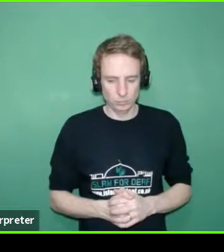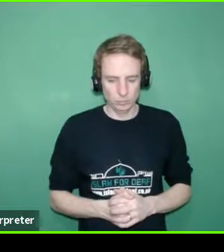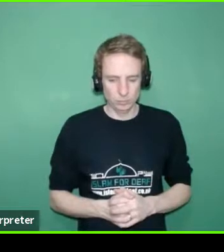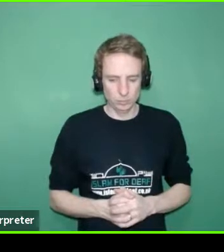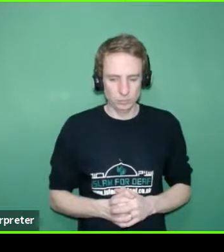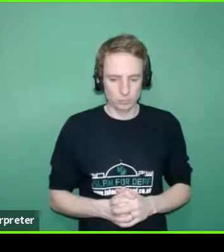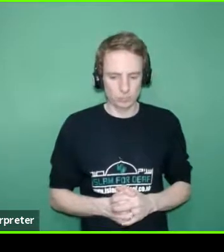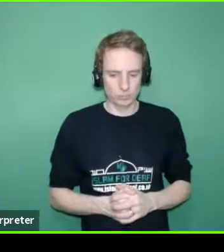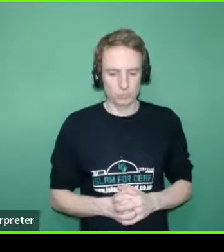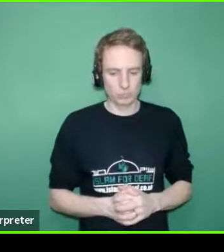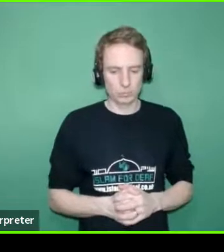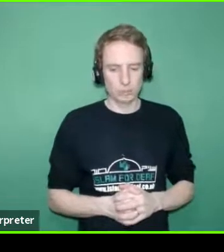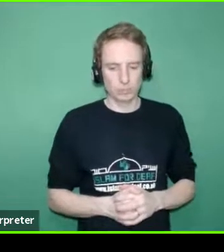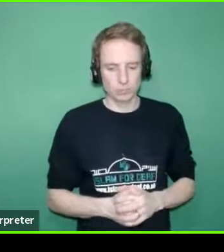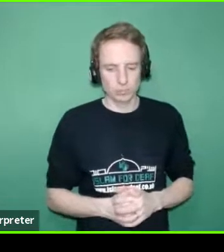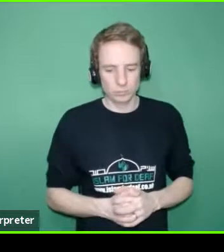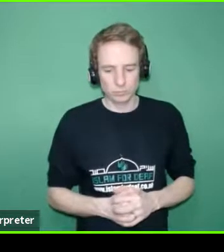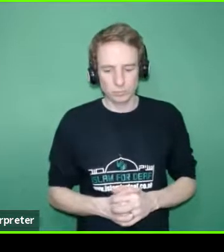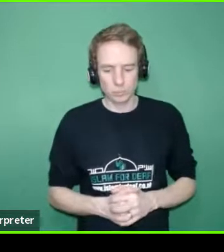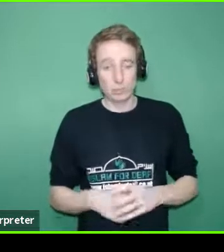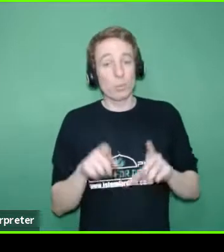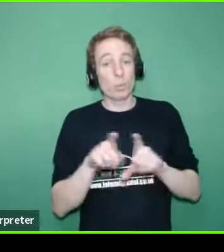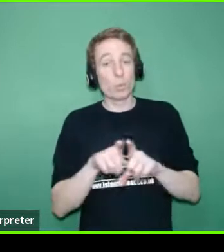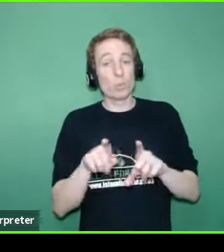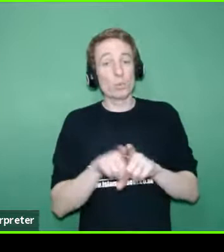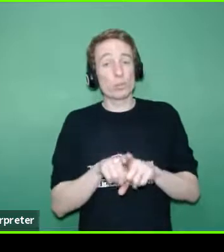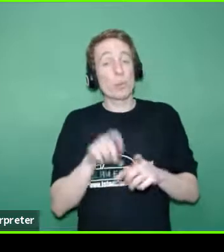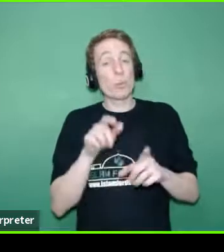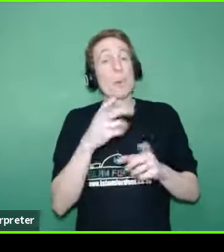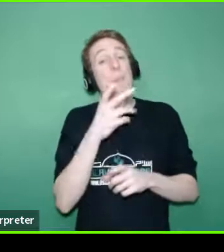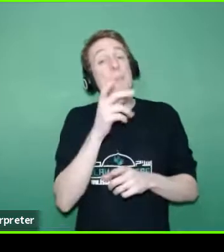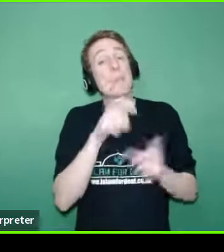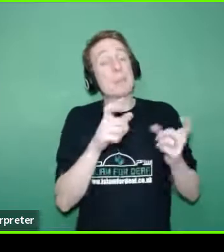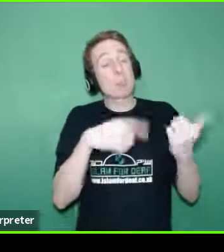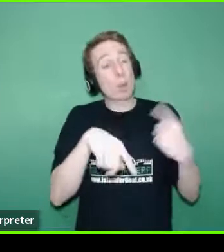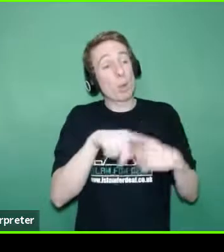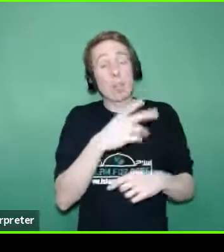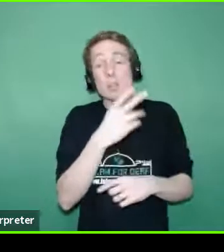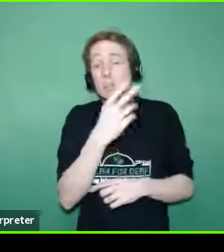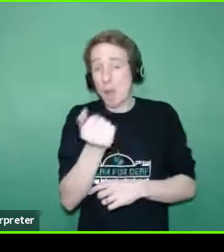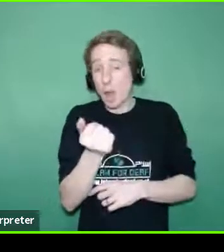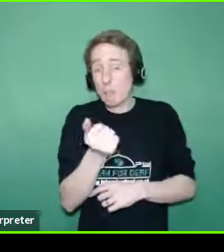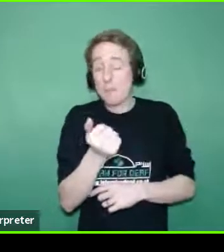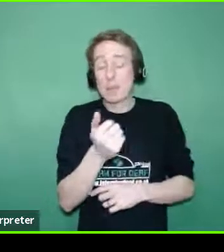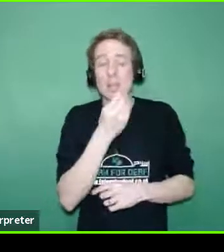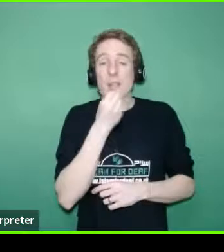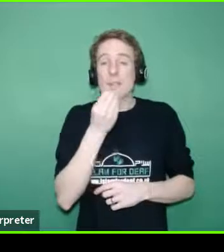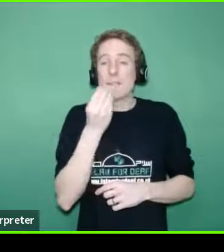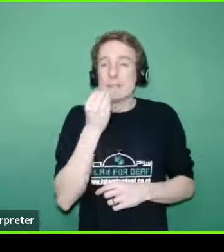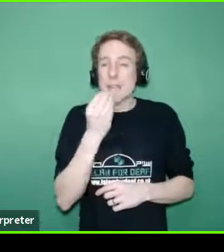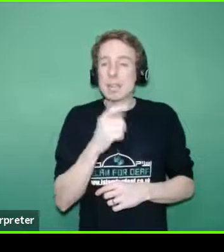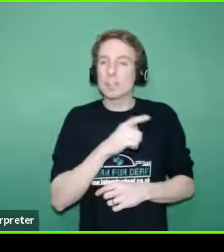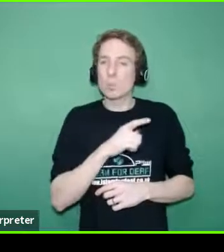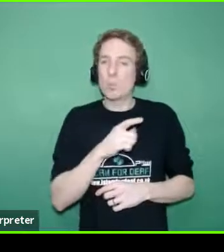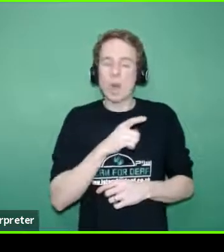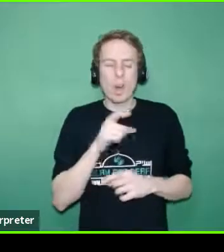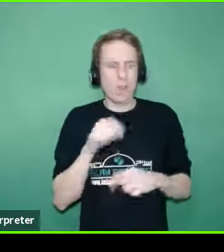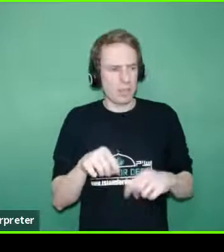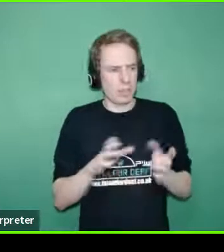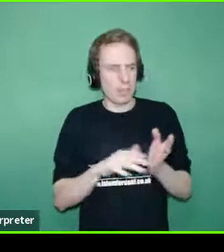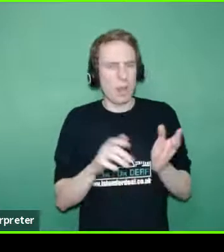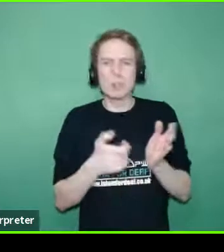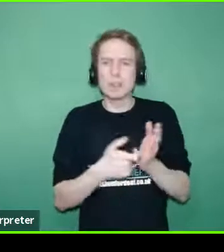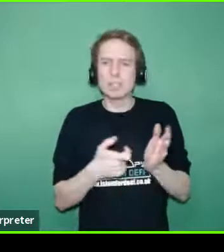And also the people who used to fasting specifically due to the reason or due to the fact that it's the month of Rajab, this